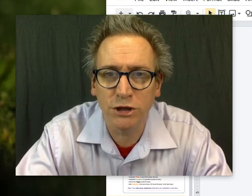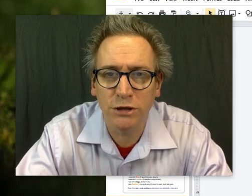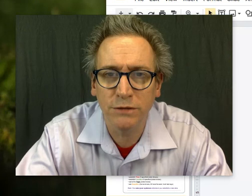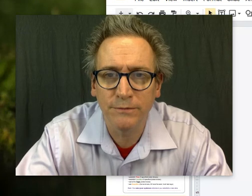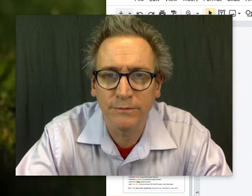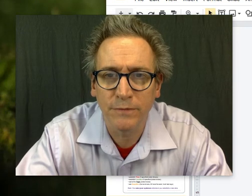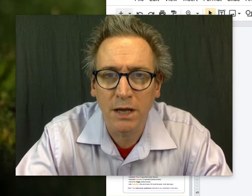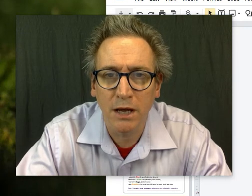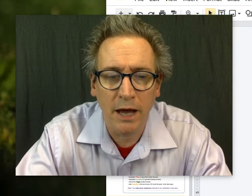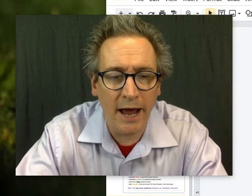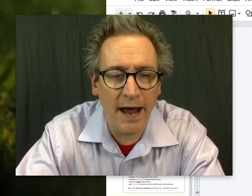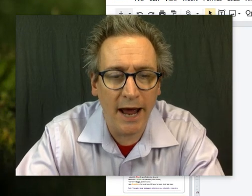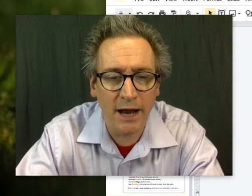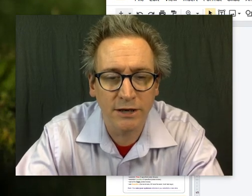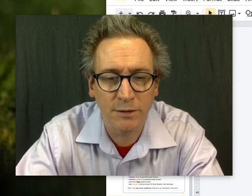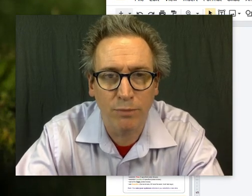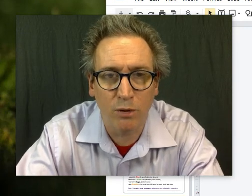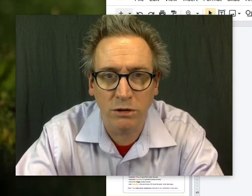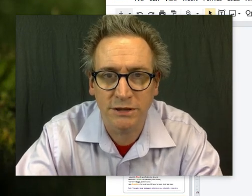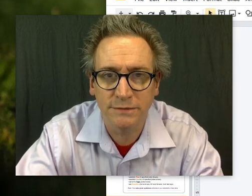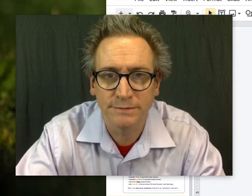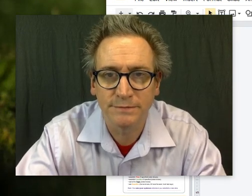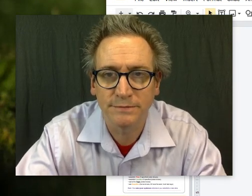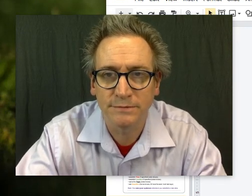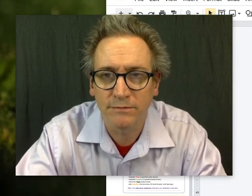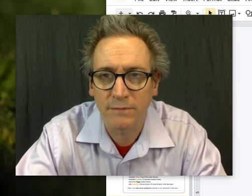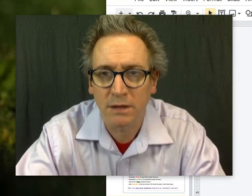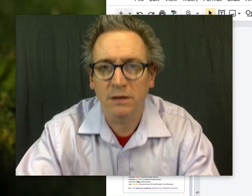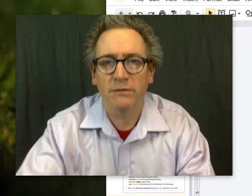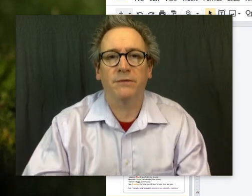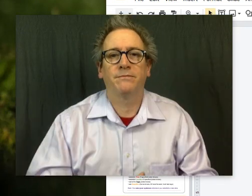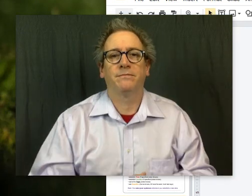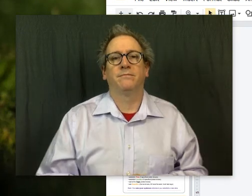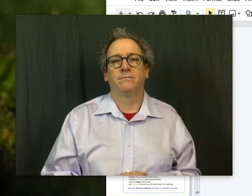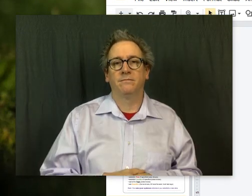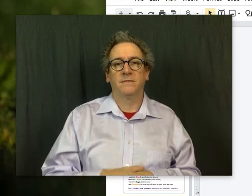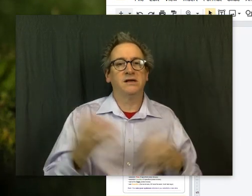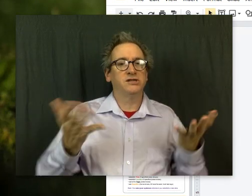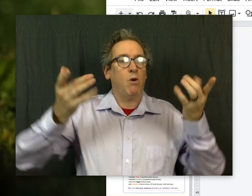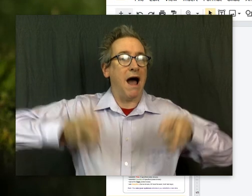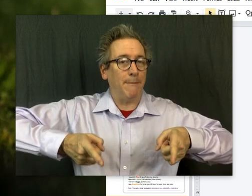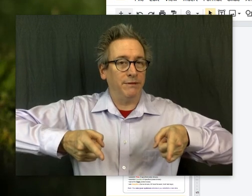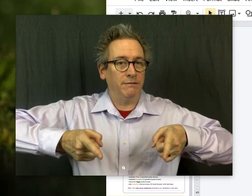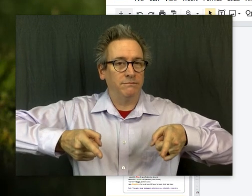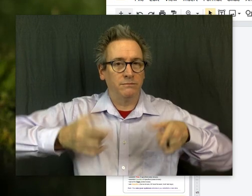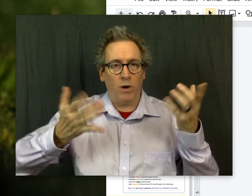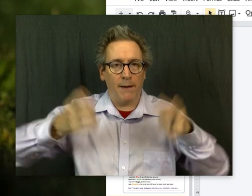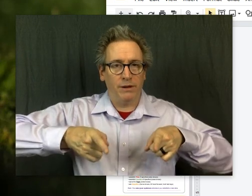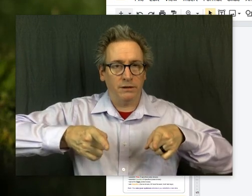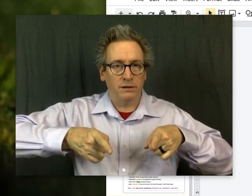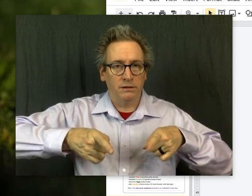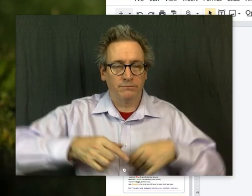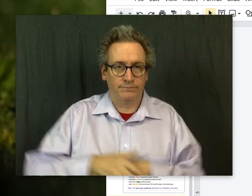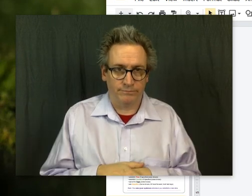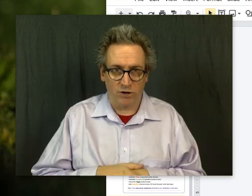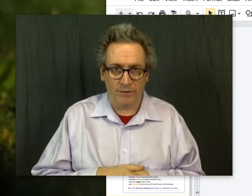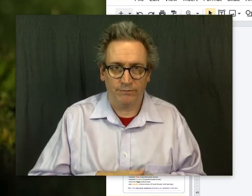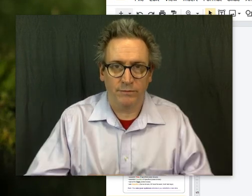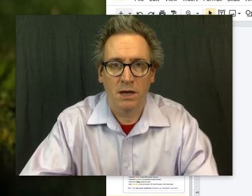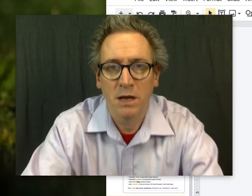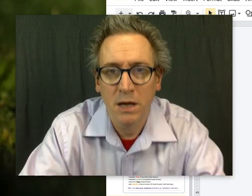orange, and the bold. There. So what happened? What happened?